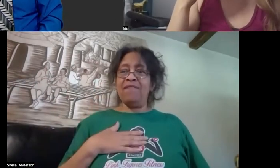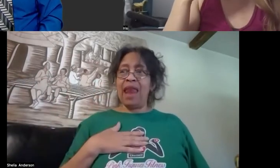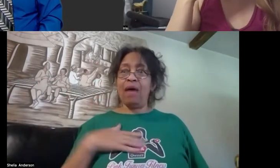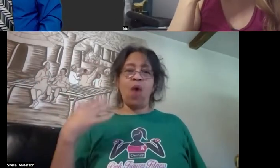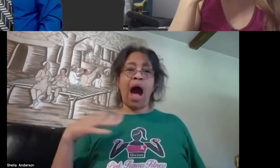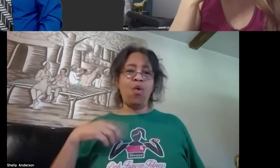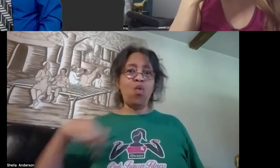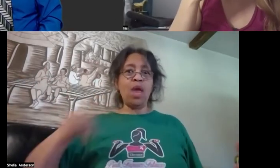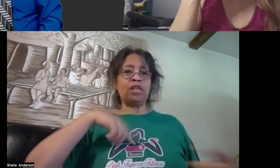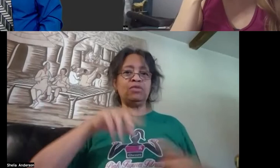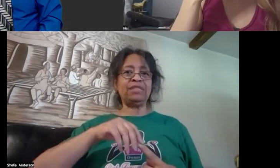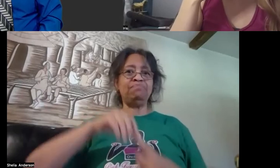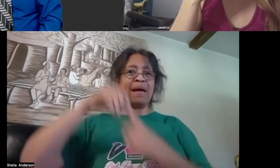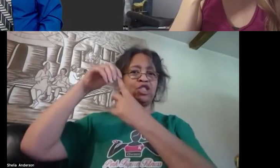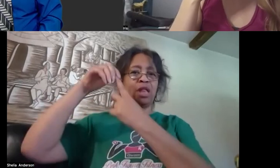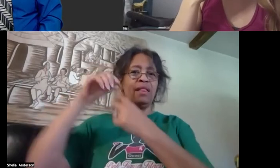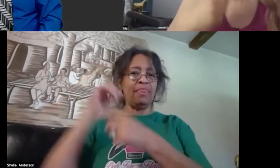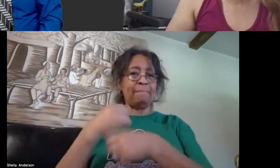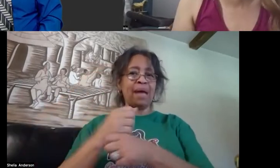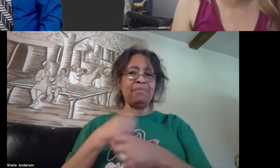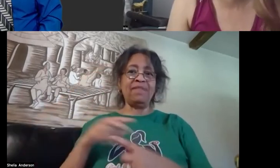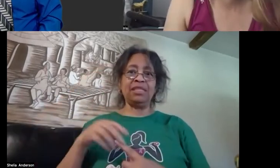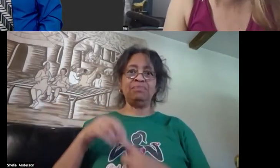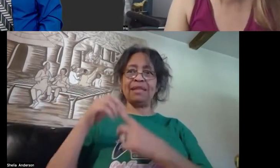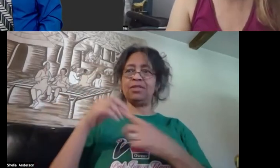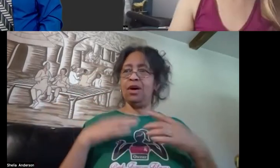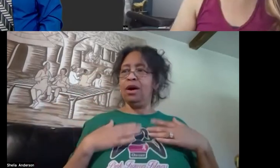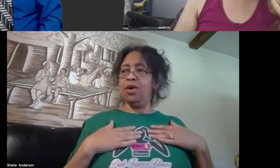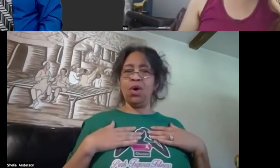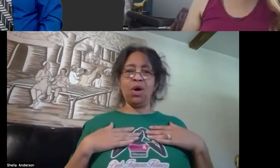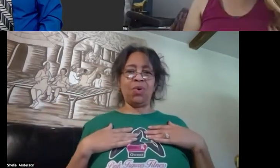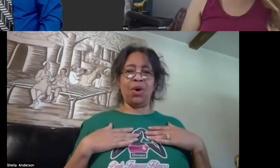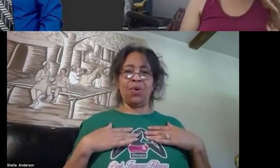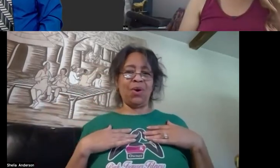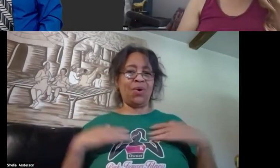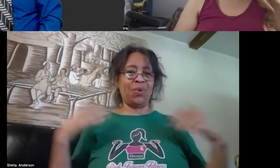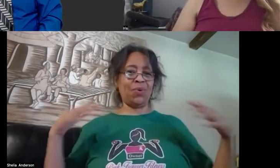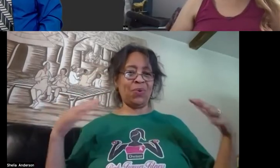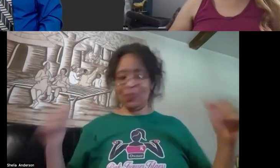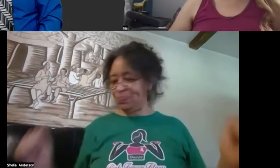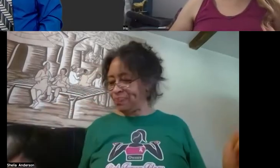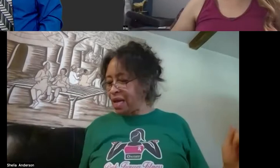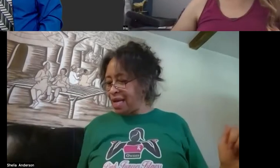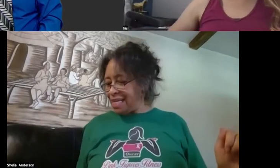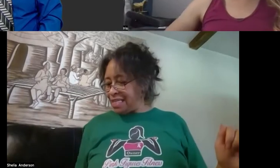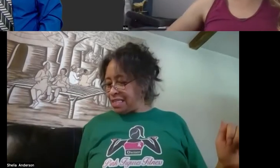I feel like, wow, we are too special. That makes me feel special. Wow.